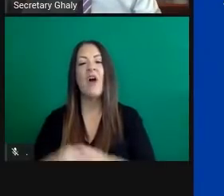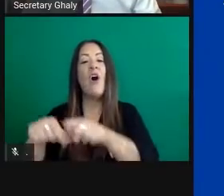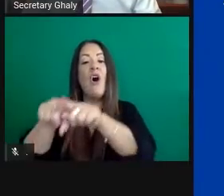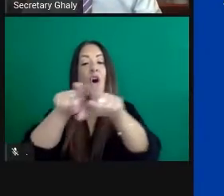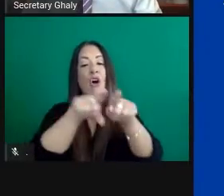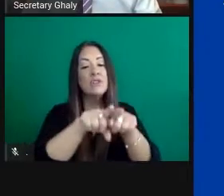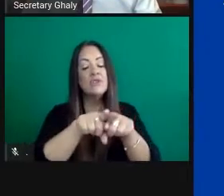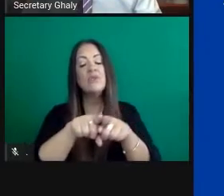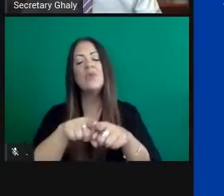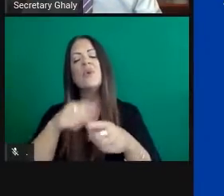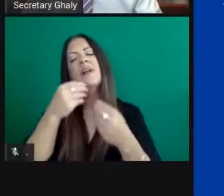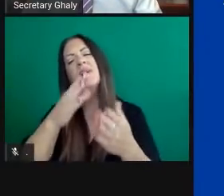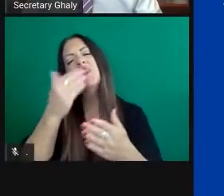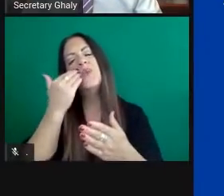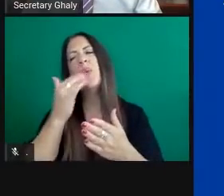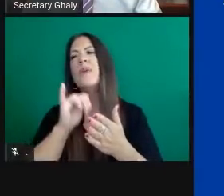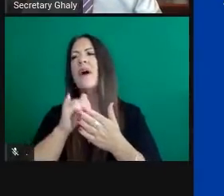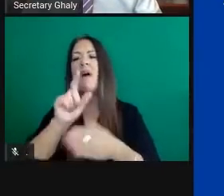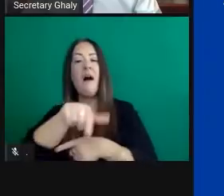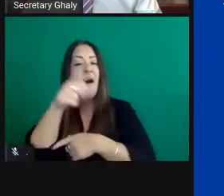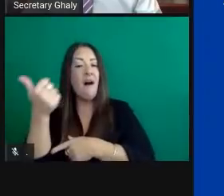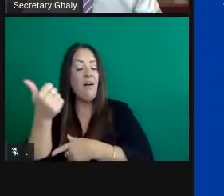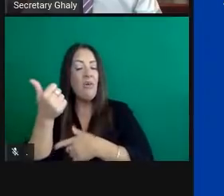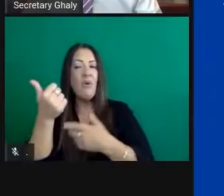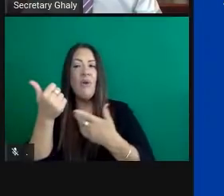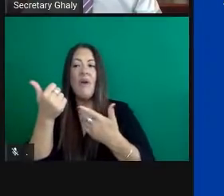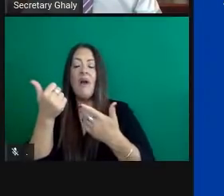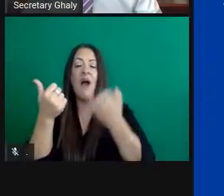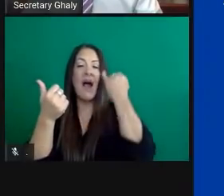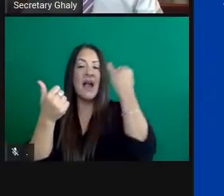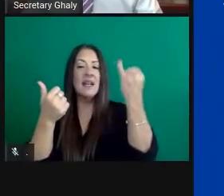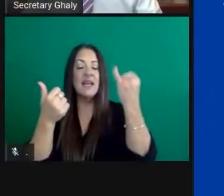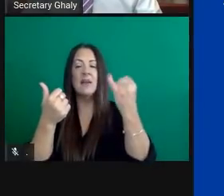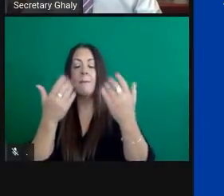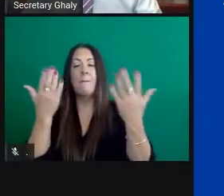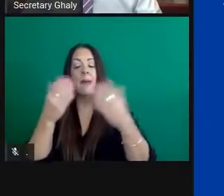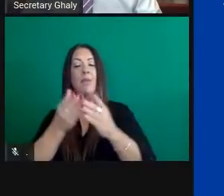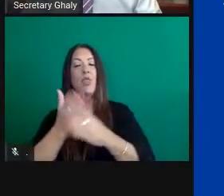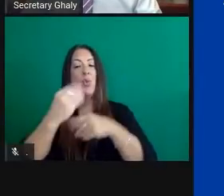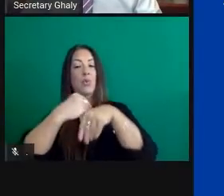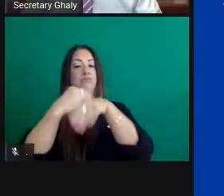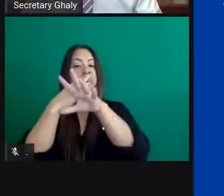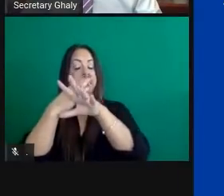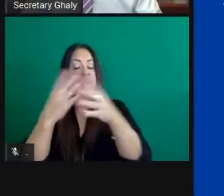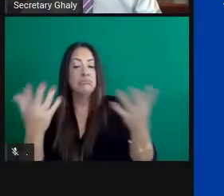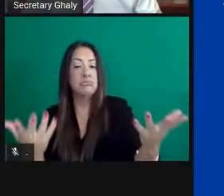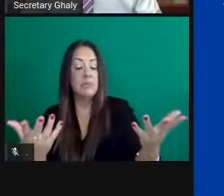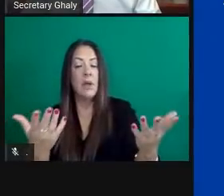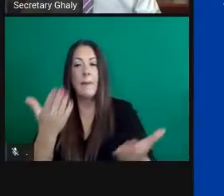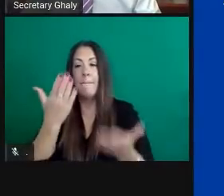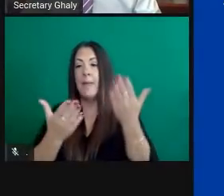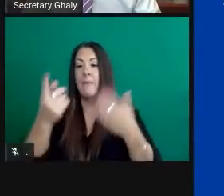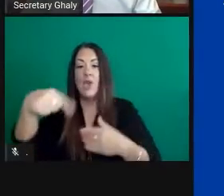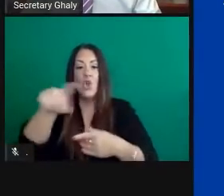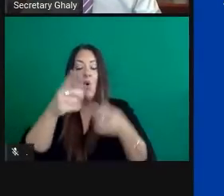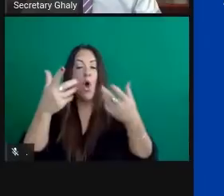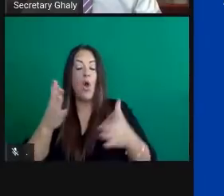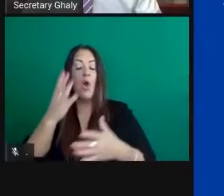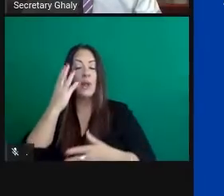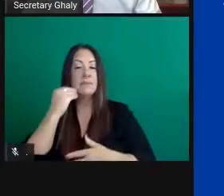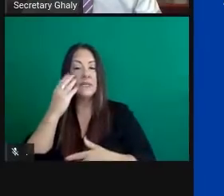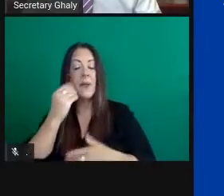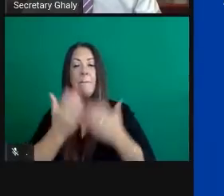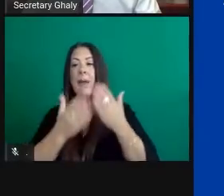that there are certainly some new ways to celebrate virtually that many people are already sharing online.